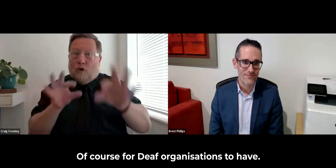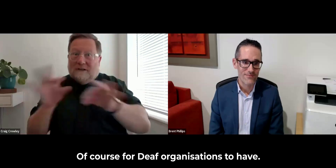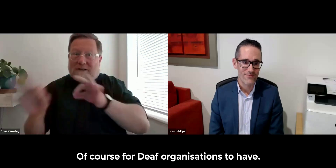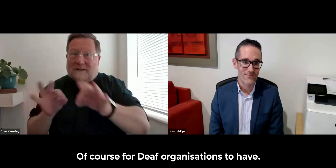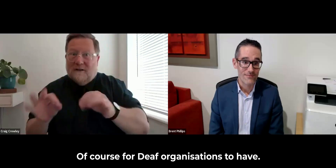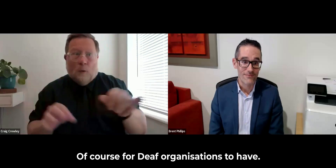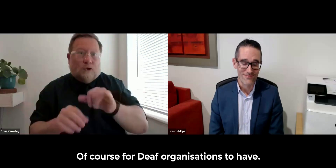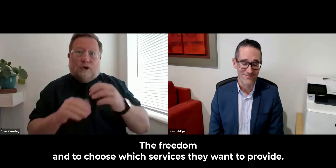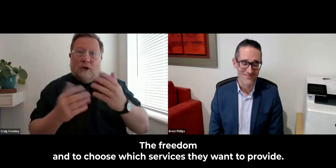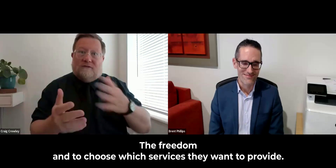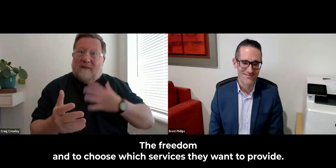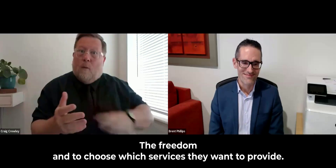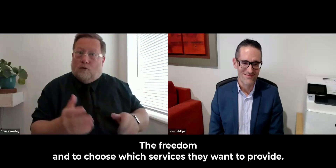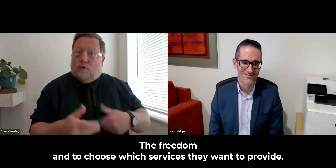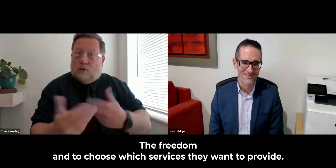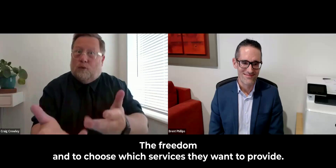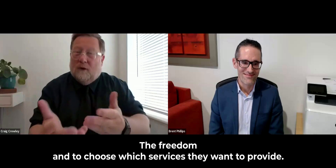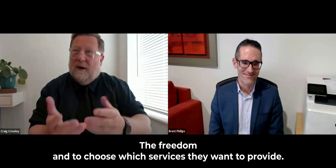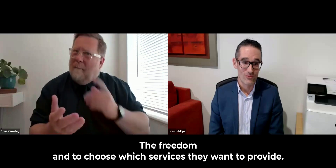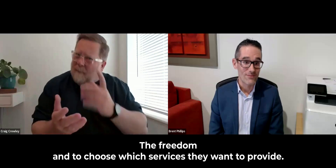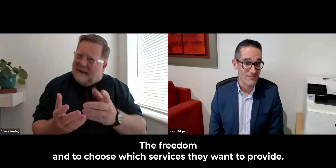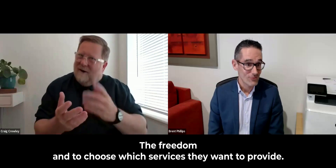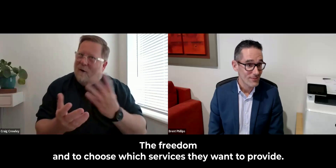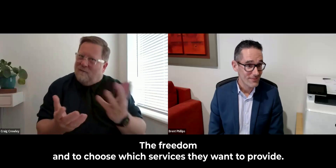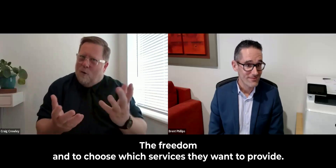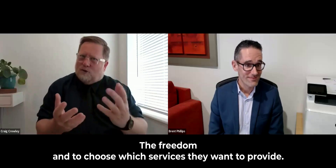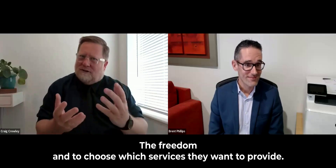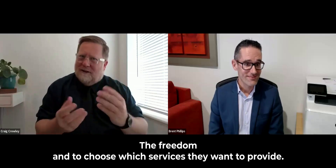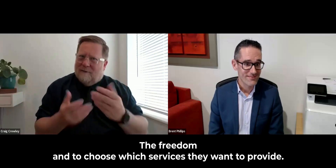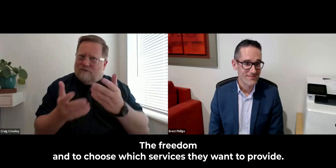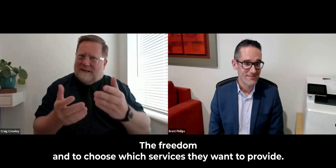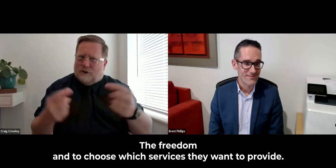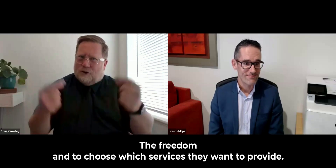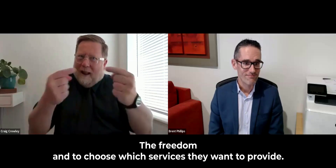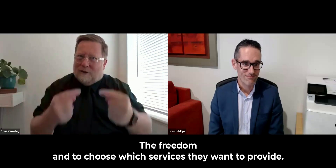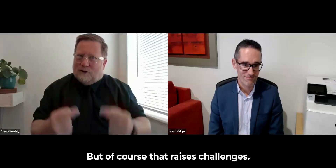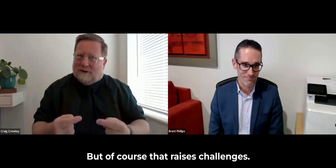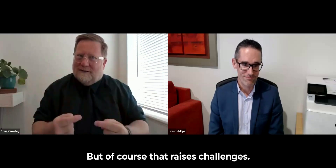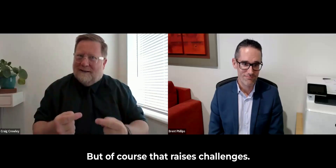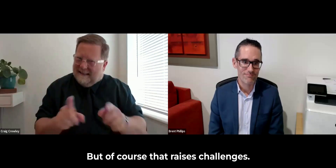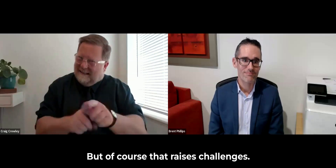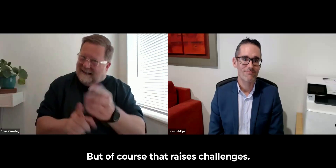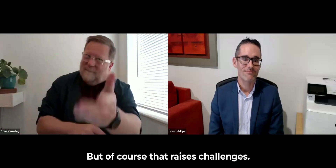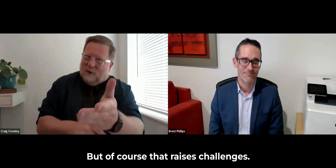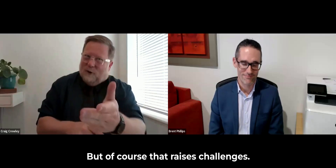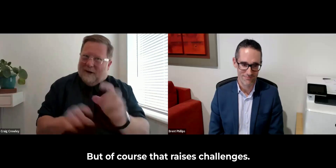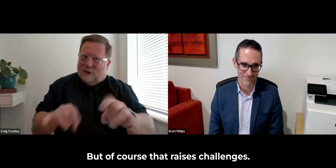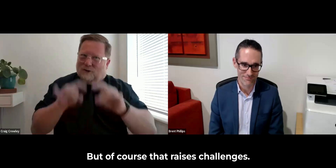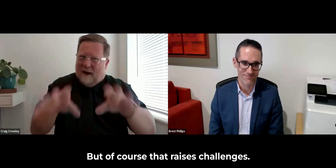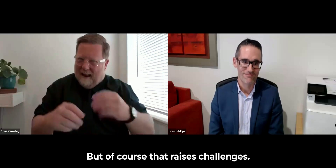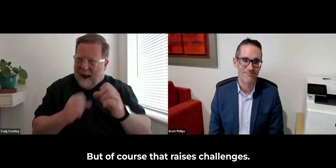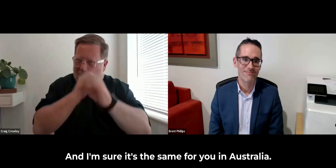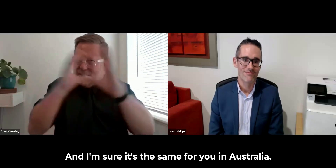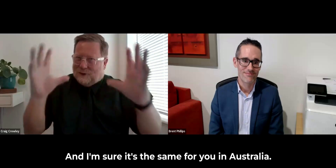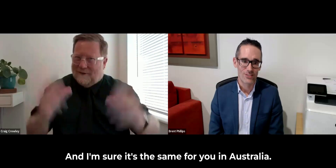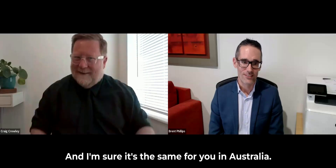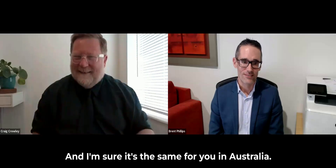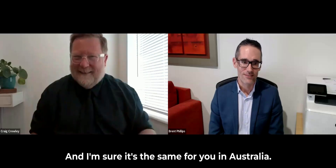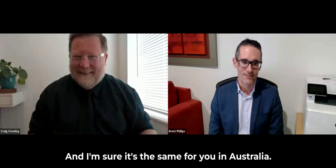to have the freedom and to choose which services they want to provide. But of course that raises challenges, and I'm sure it's the same for